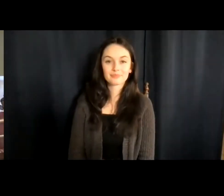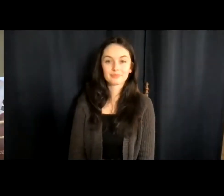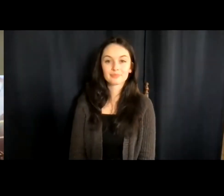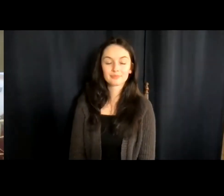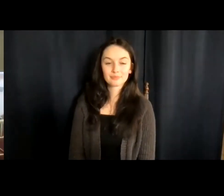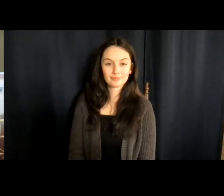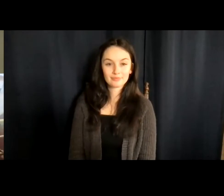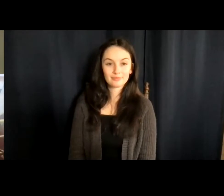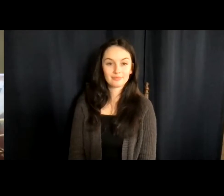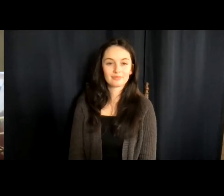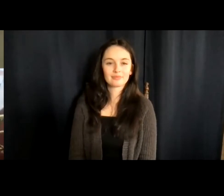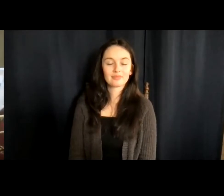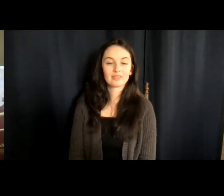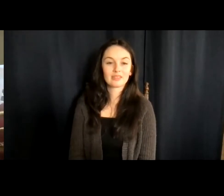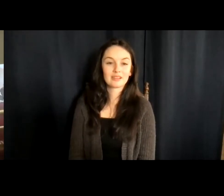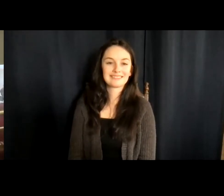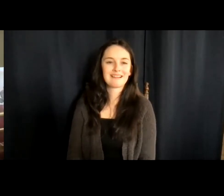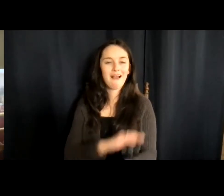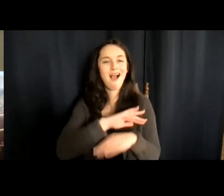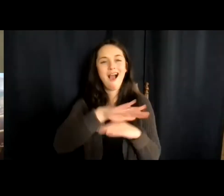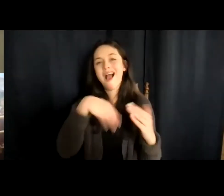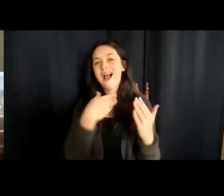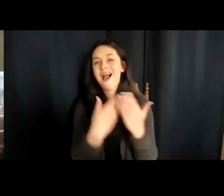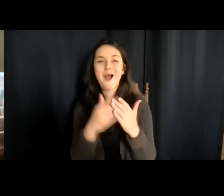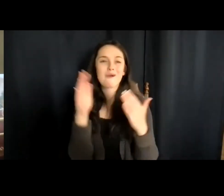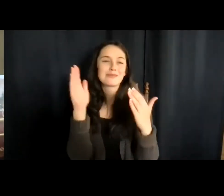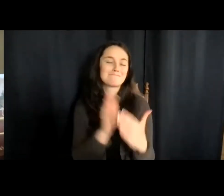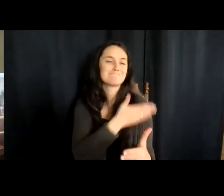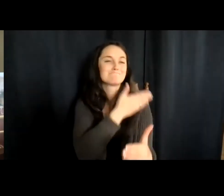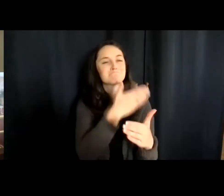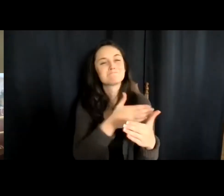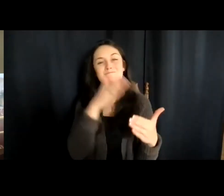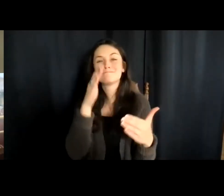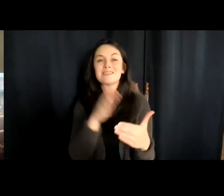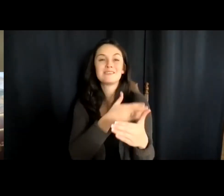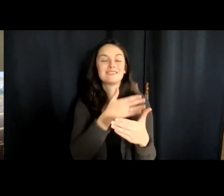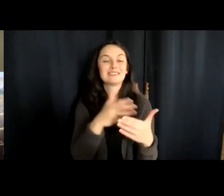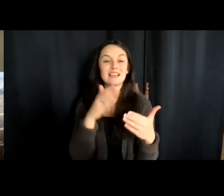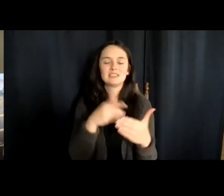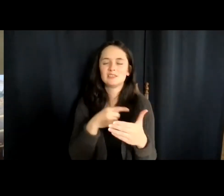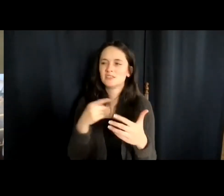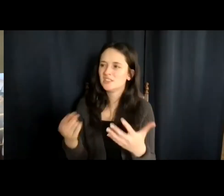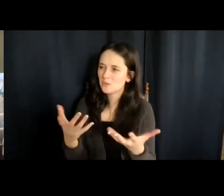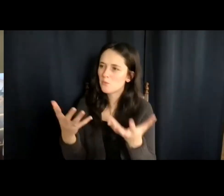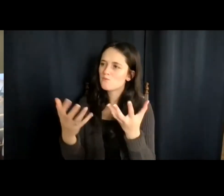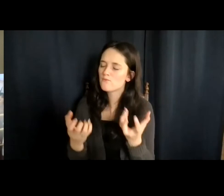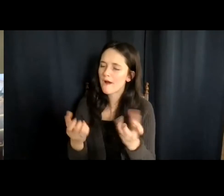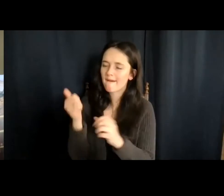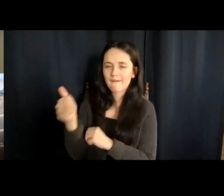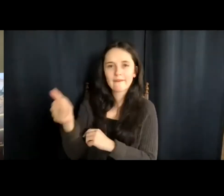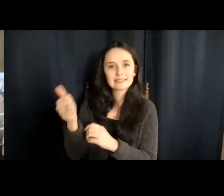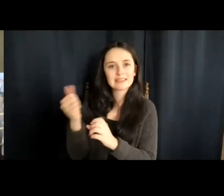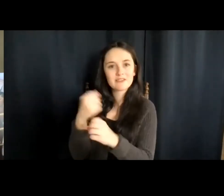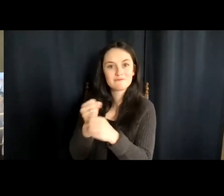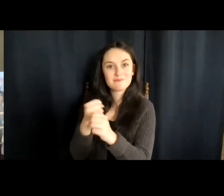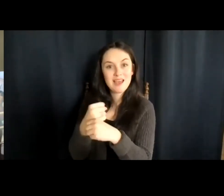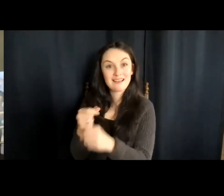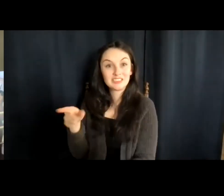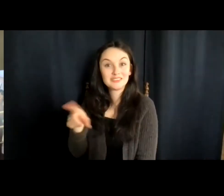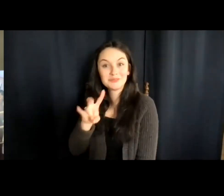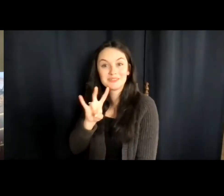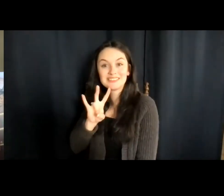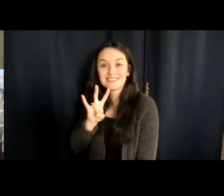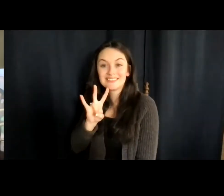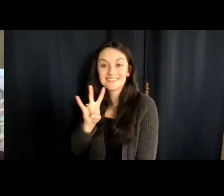With all that music flying by, Melba wanted to create her own sounds. When she was 7 years old, she decided